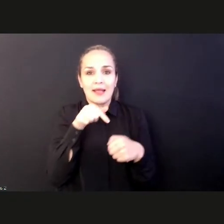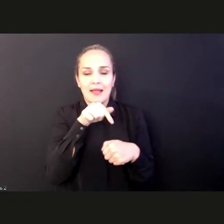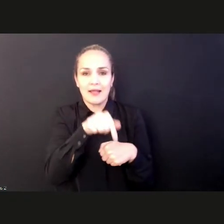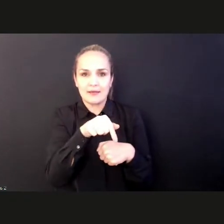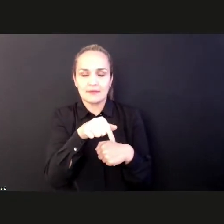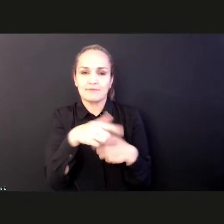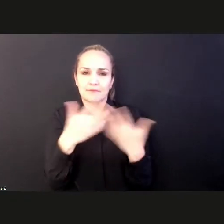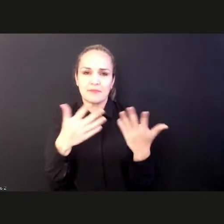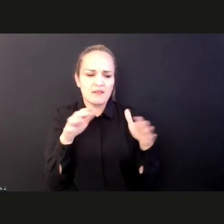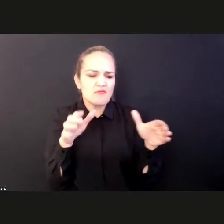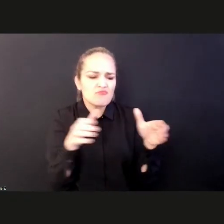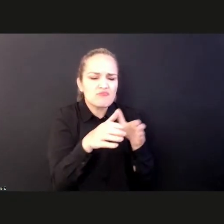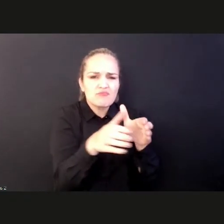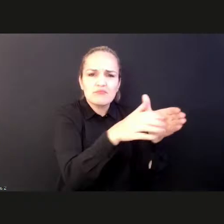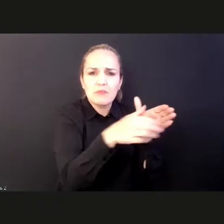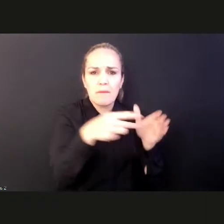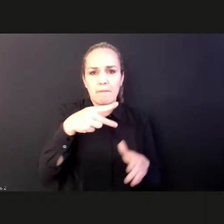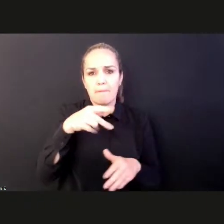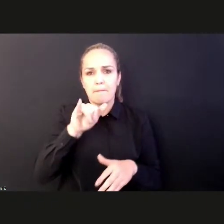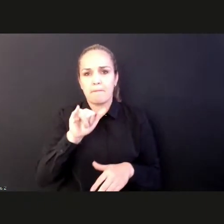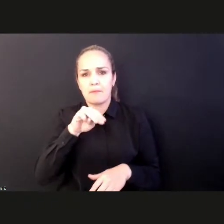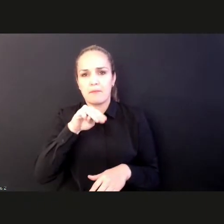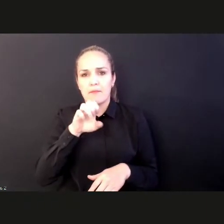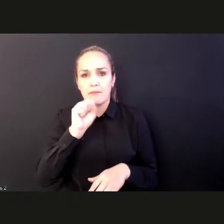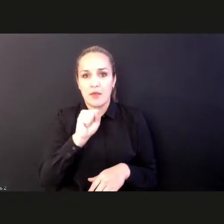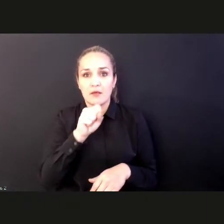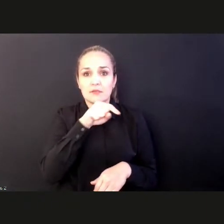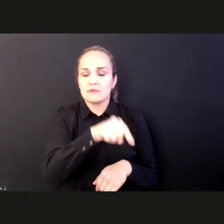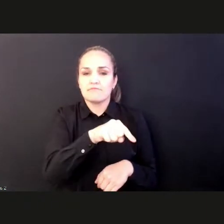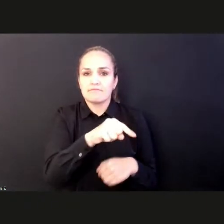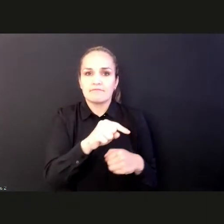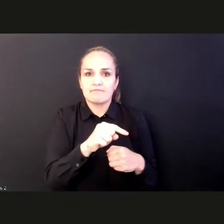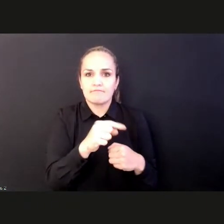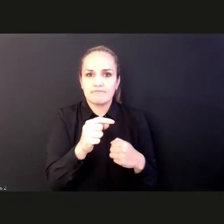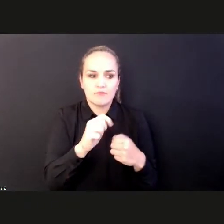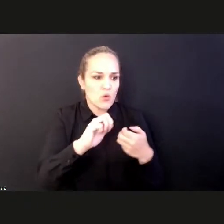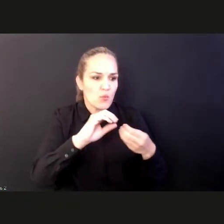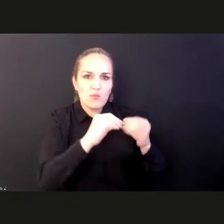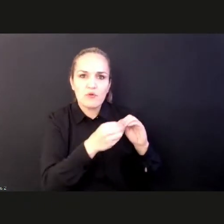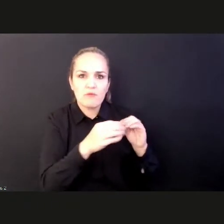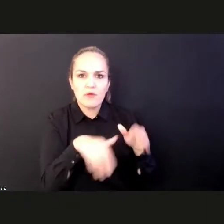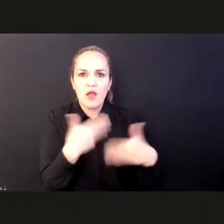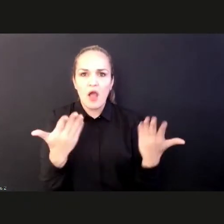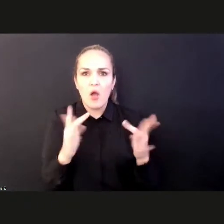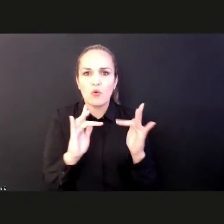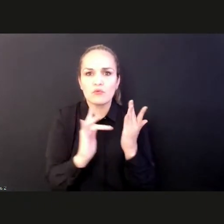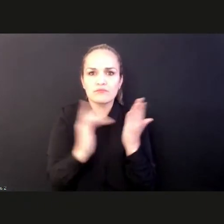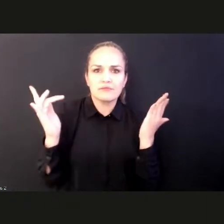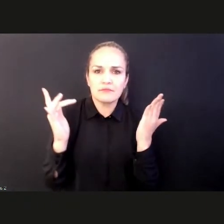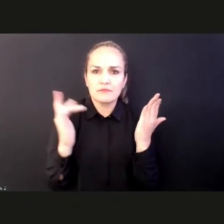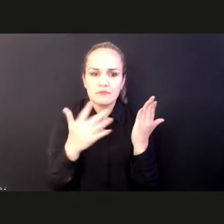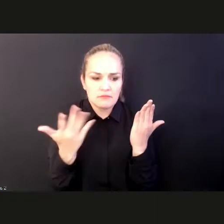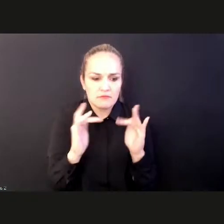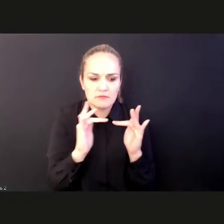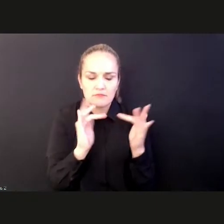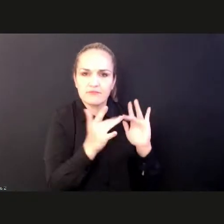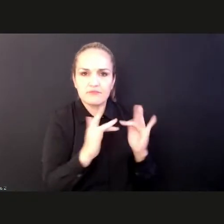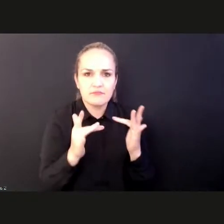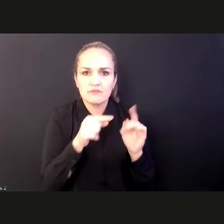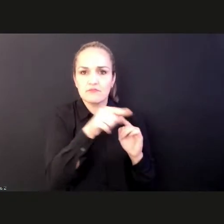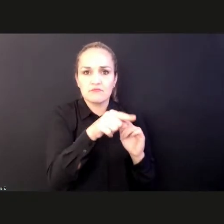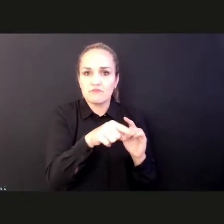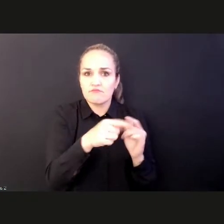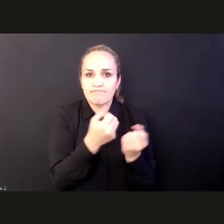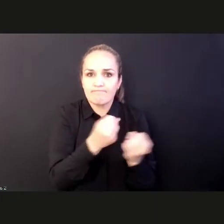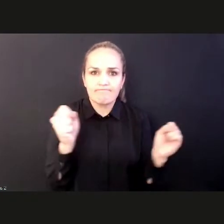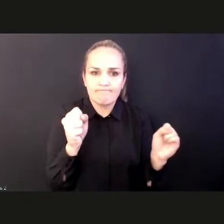and the services, but also to actually innovate. Participation in OTAs, for example, require a bank account, card,